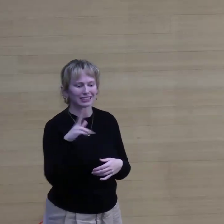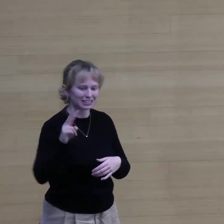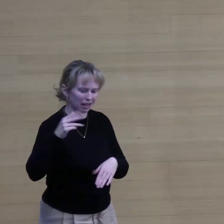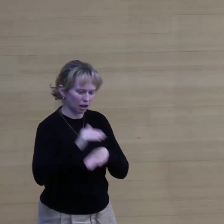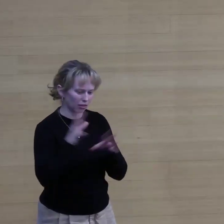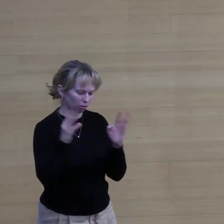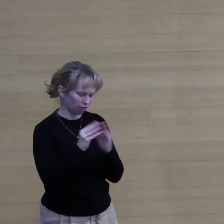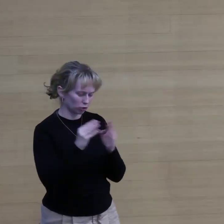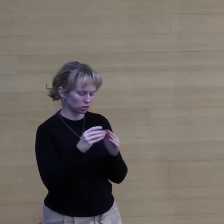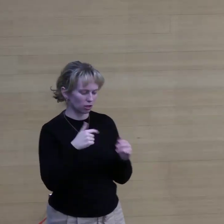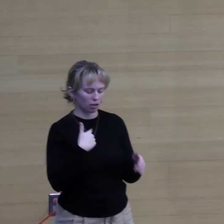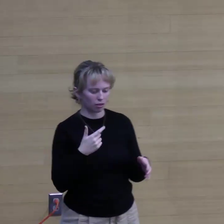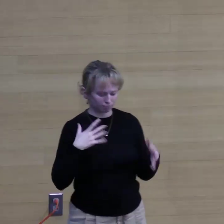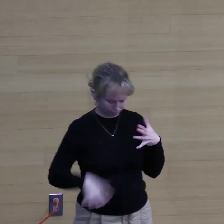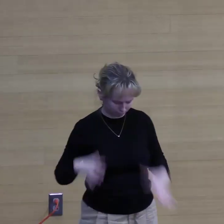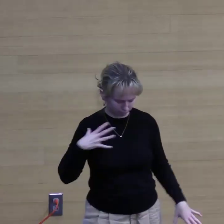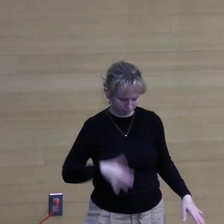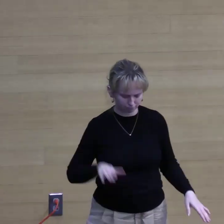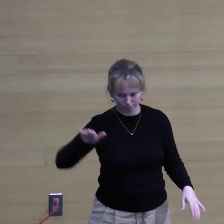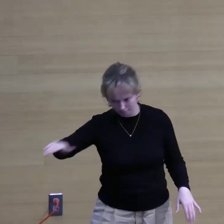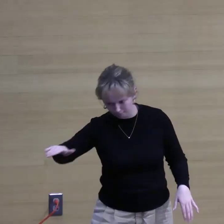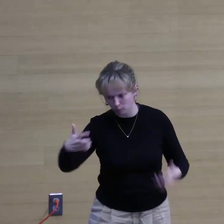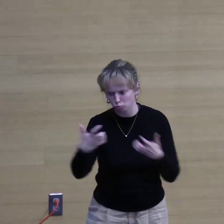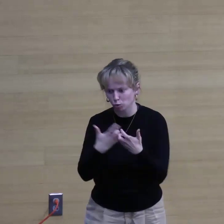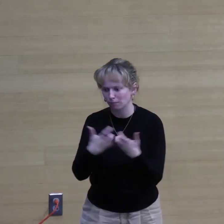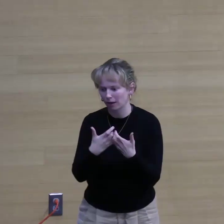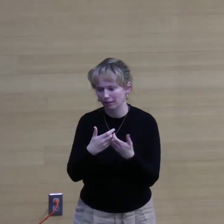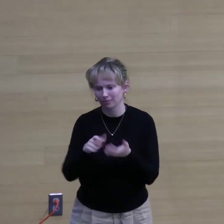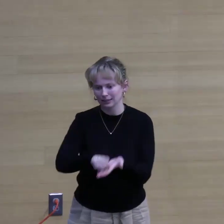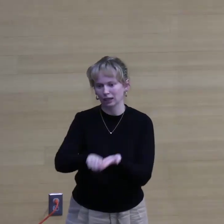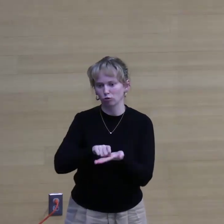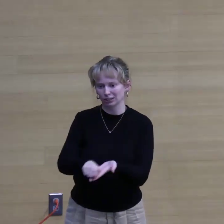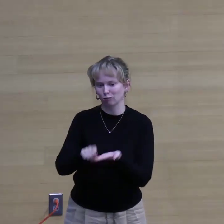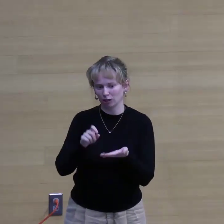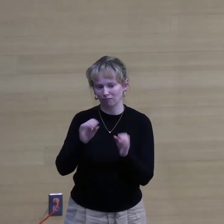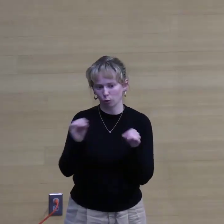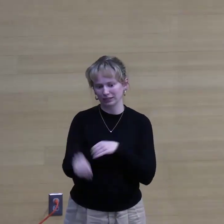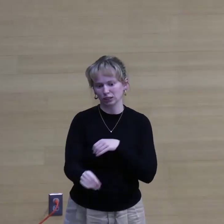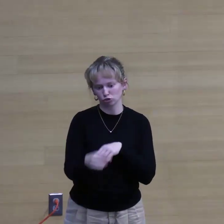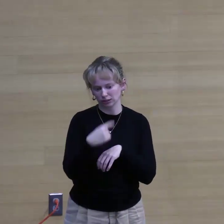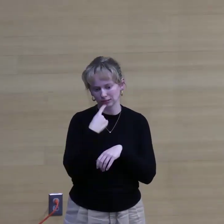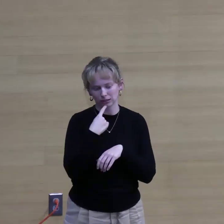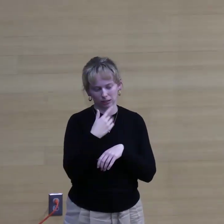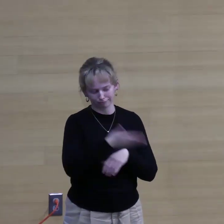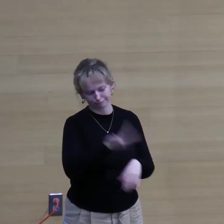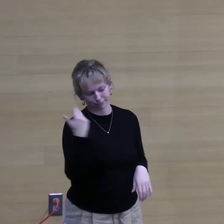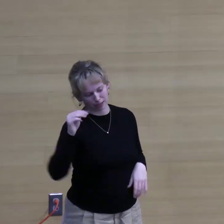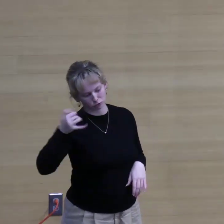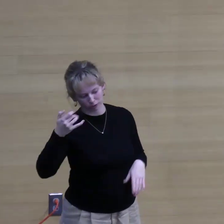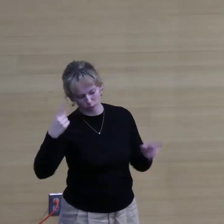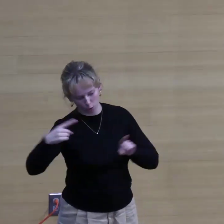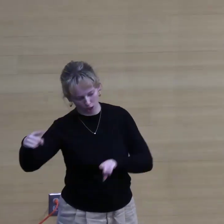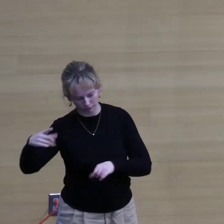the conference. And so like I got my pajamas on, I wake up my roommate, who's like the secretary of the organization. I was like, all right, MJ, we got to go downstairs, let's go find out what's